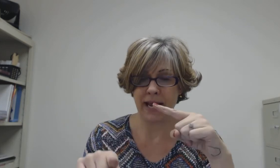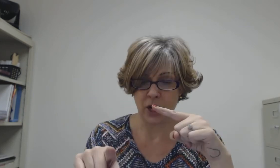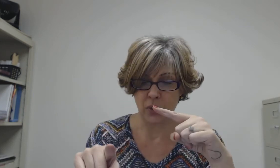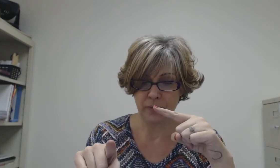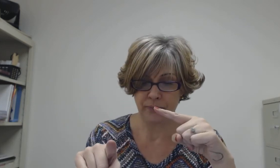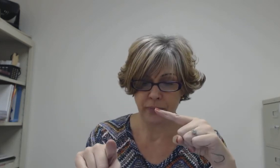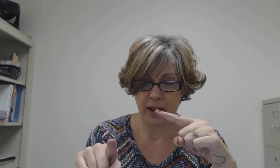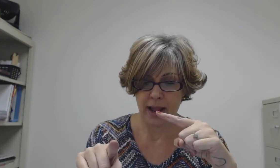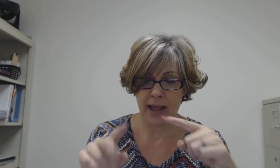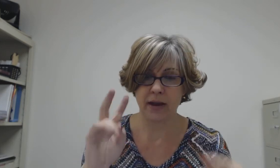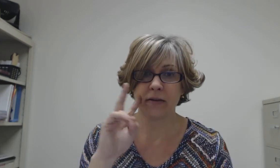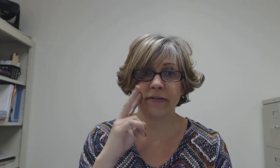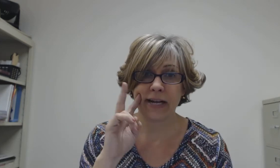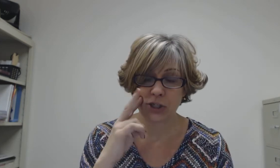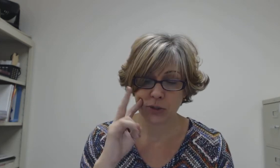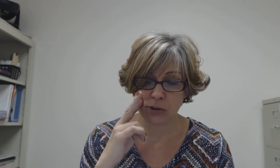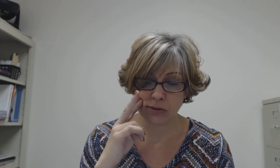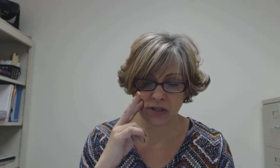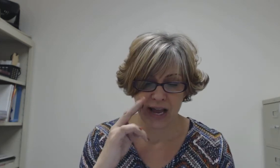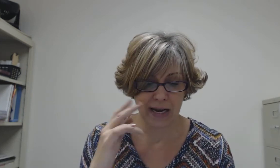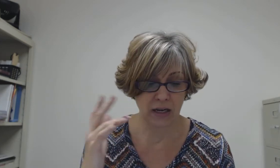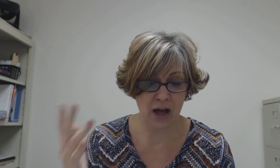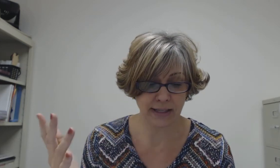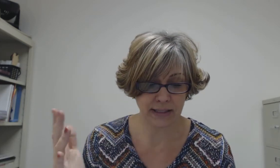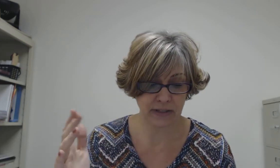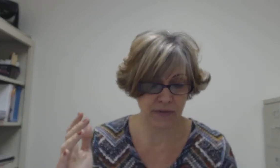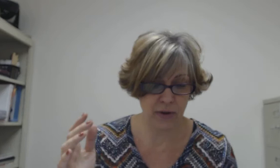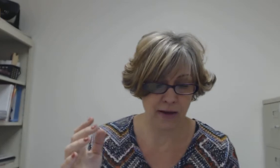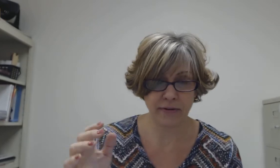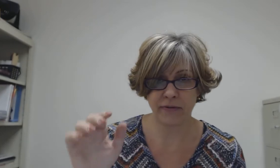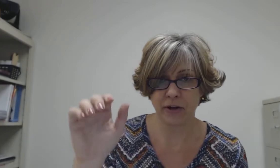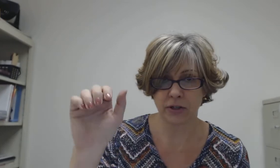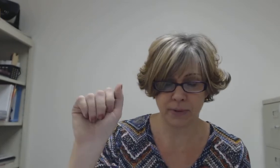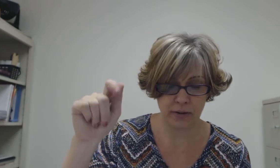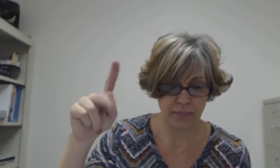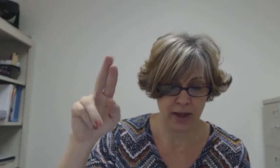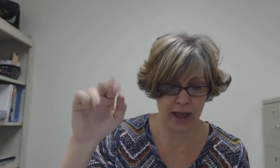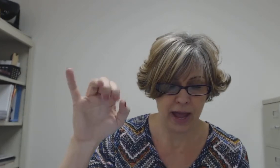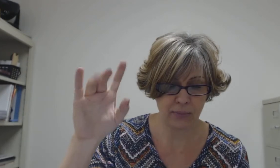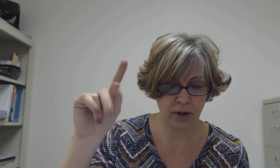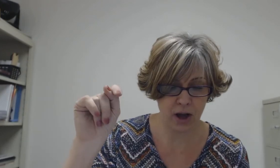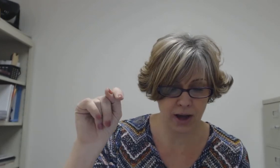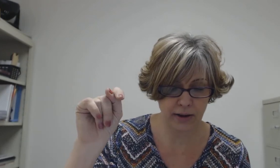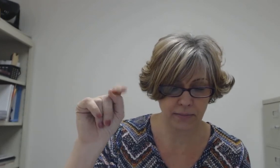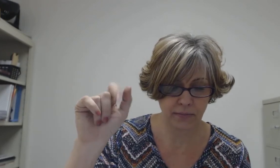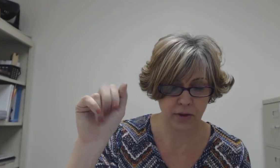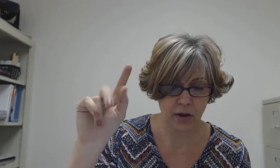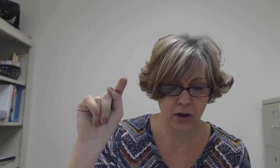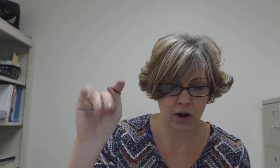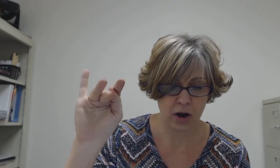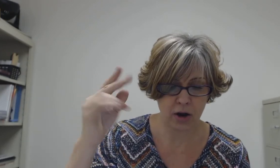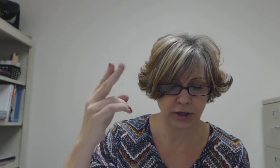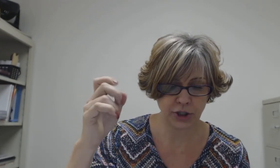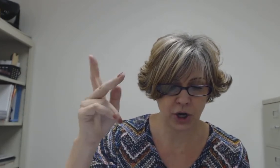tomato, and vegetables. And lots of stuff you have to fingerspell. Apricot,